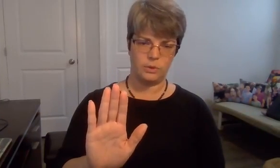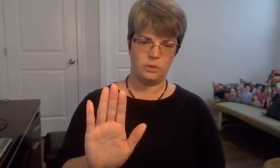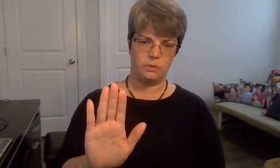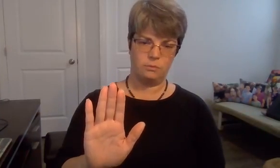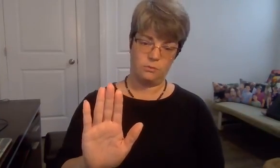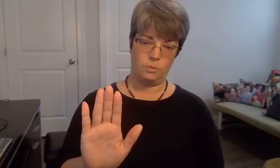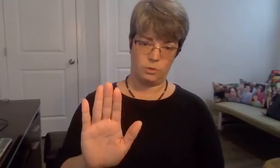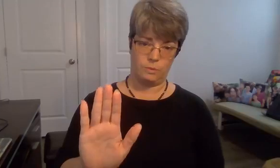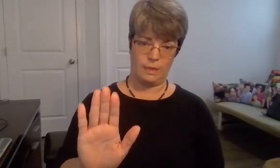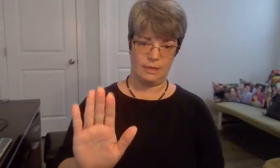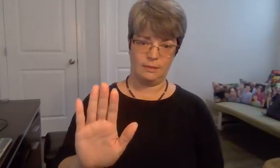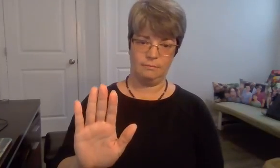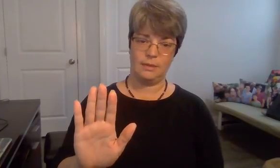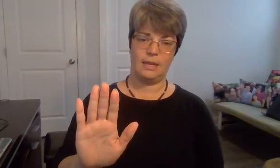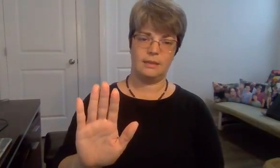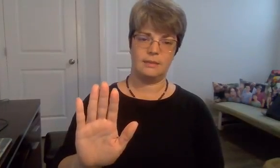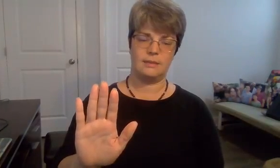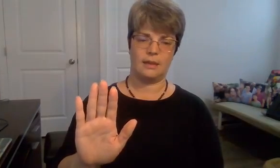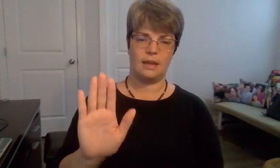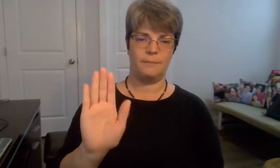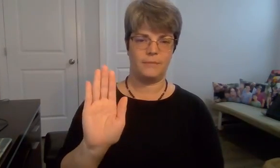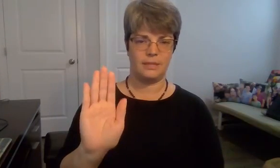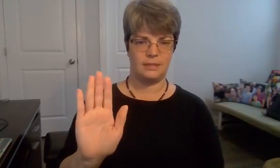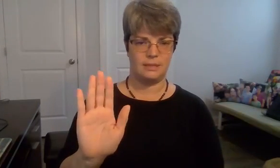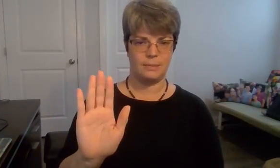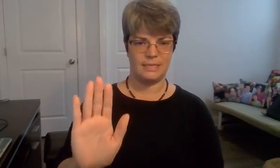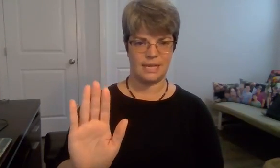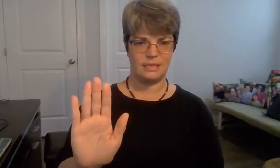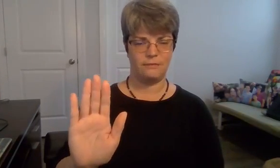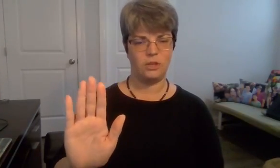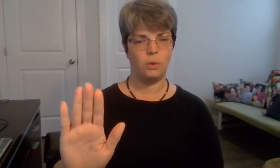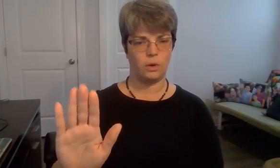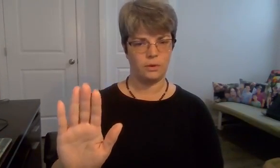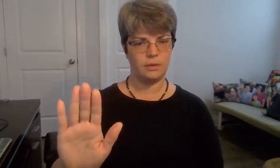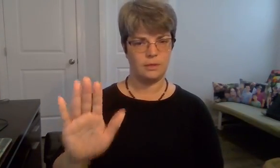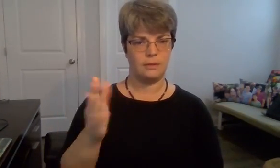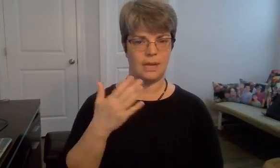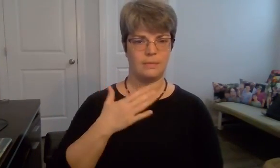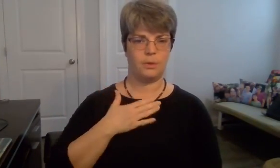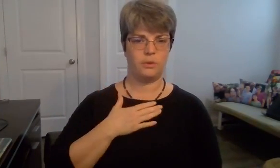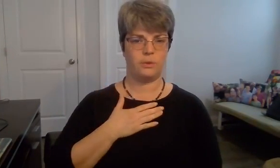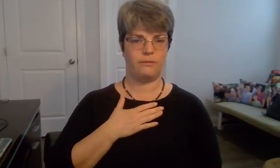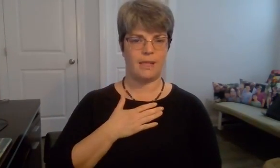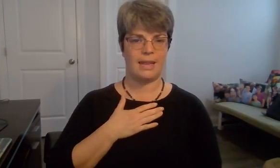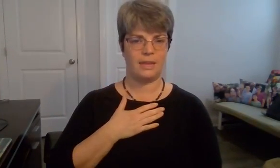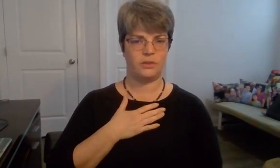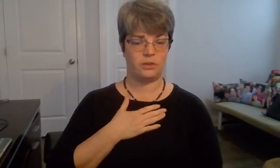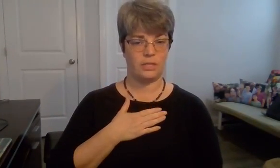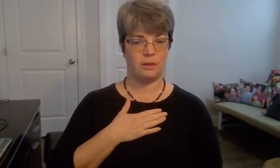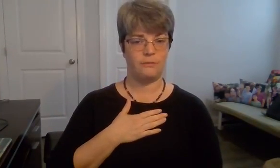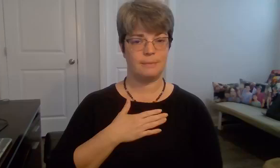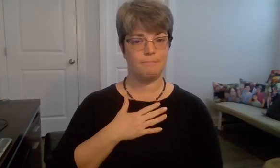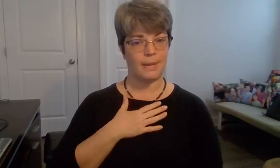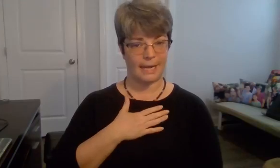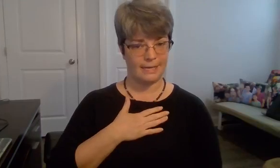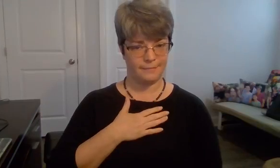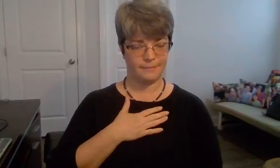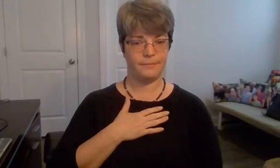person whom you're speaking is the possessive yours, as opposed to a flat hand to yourself is mine,